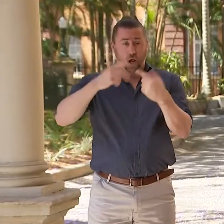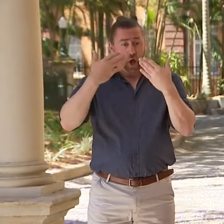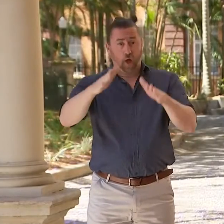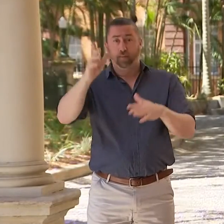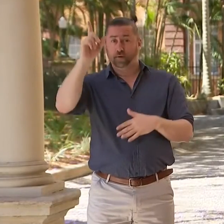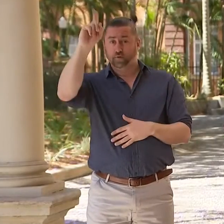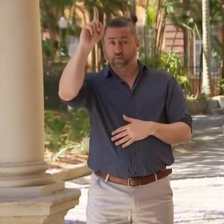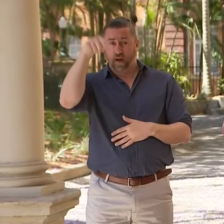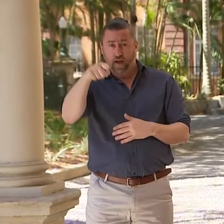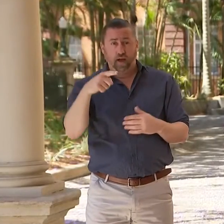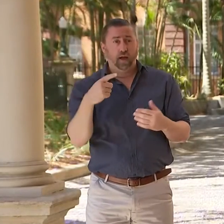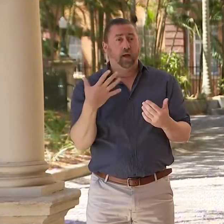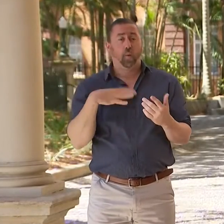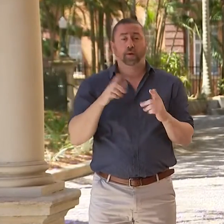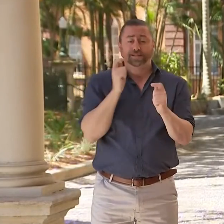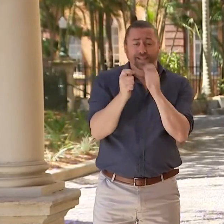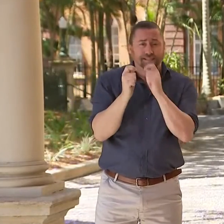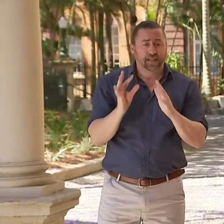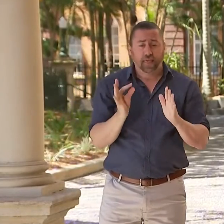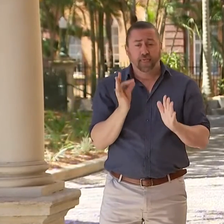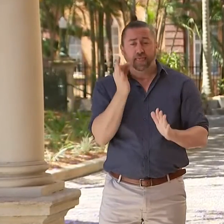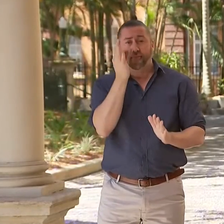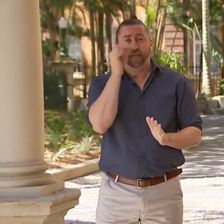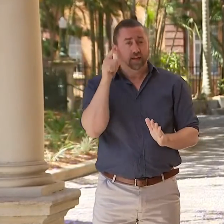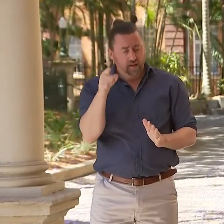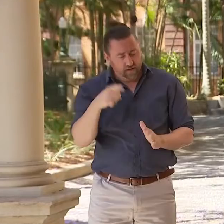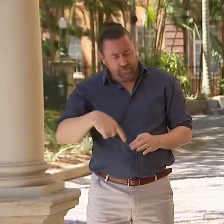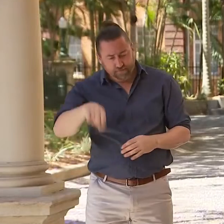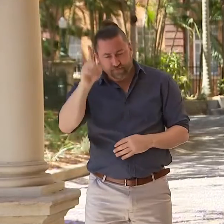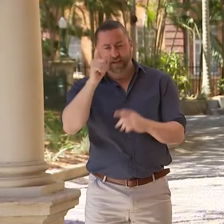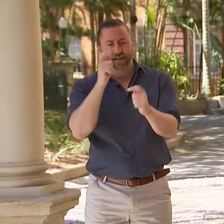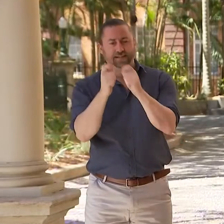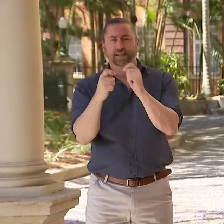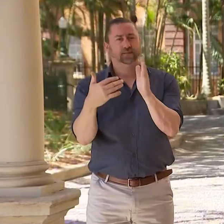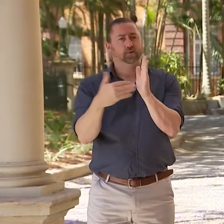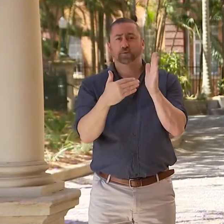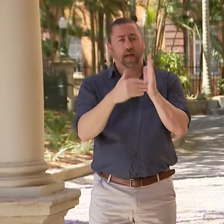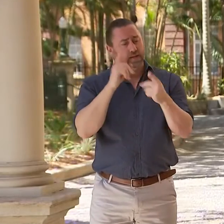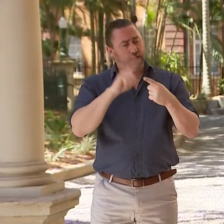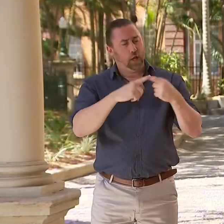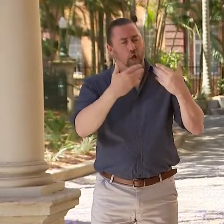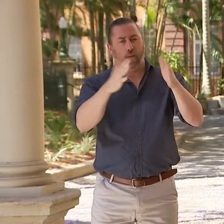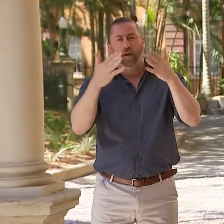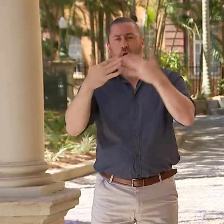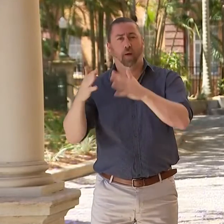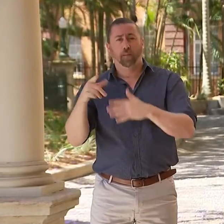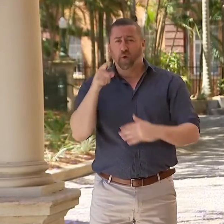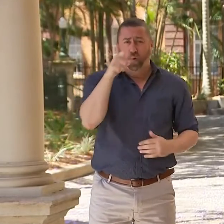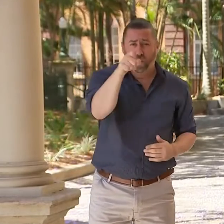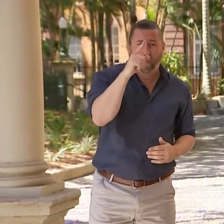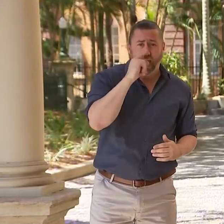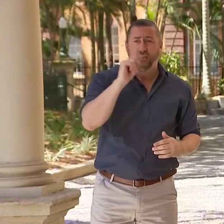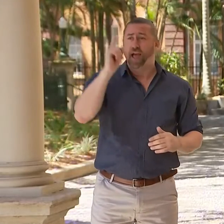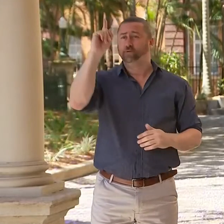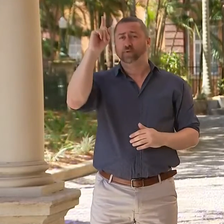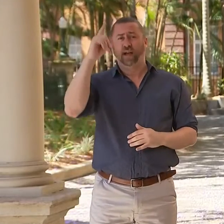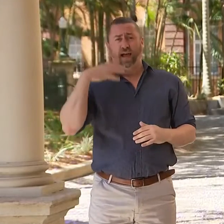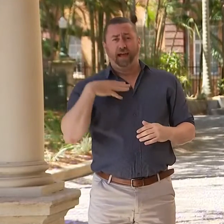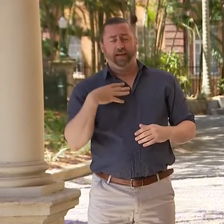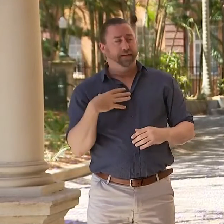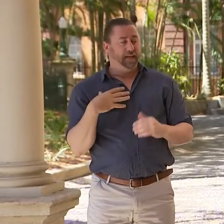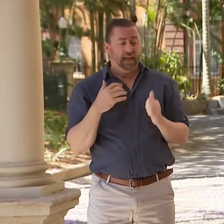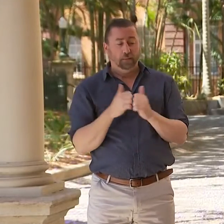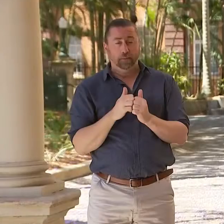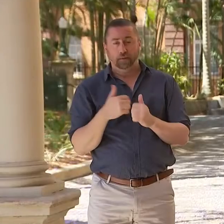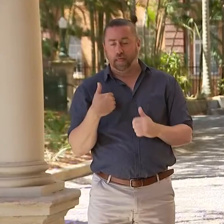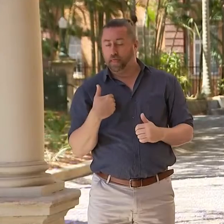open today, and anyone in Queensland, no matter where you are, can walk in to one of our vaccine clinics. You don't need a booking,